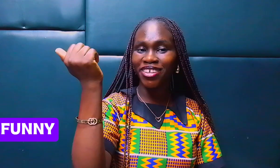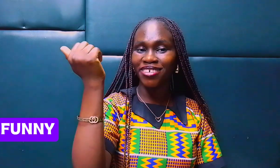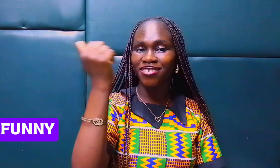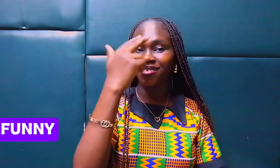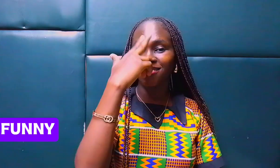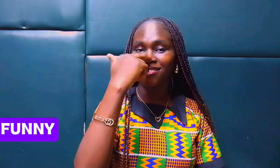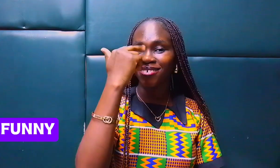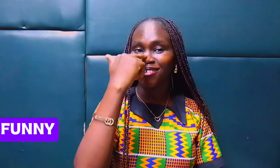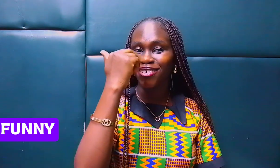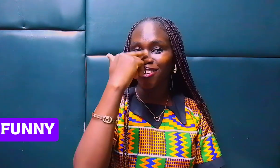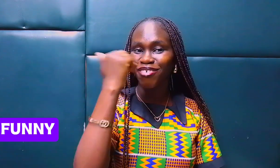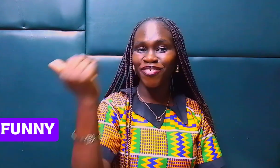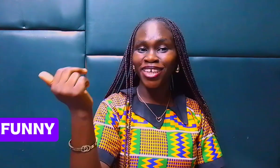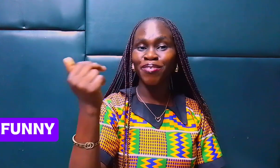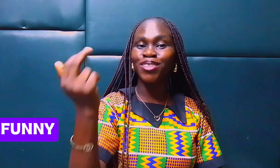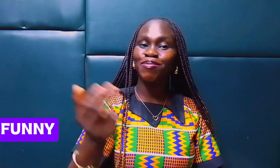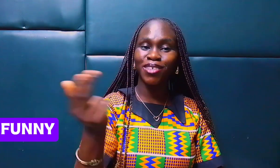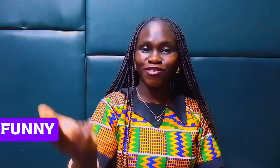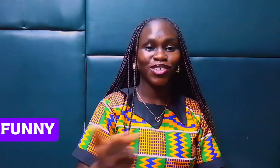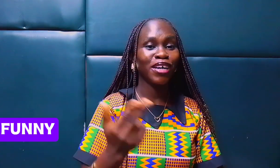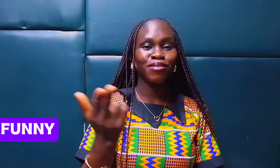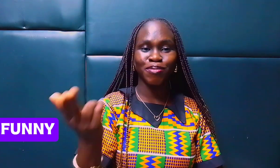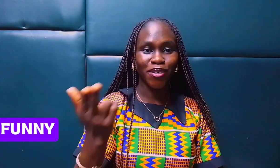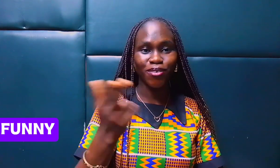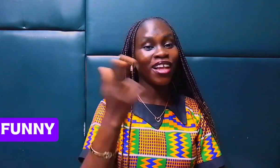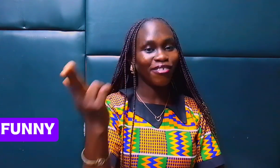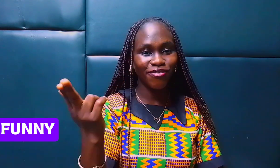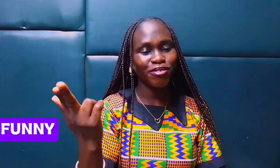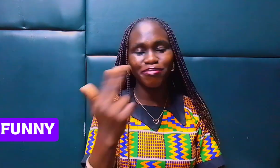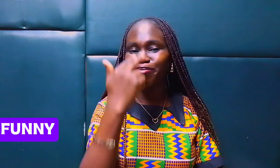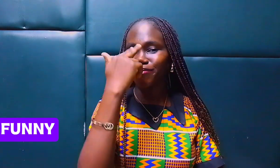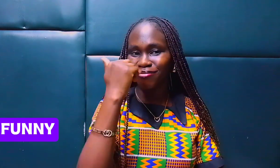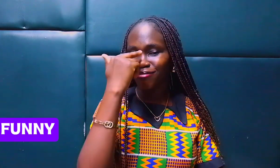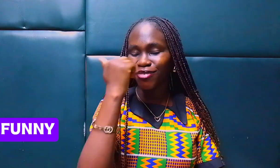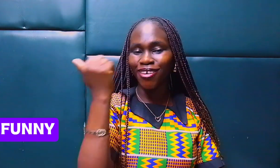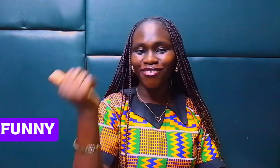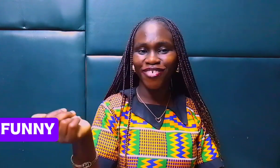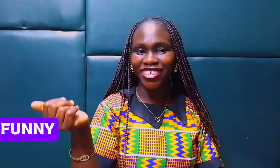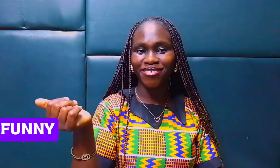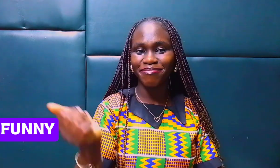Funny. And when something is funny, you have to smile or laugh. So funny.